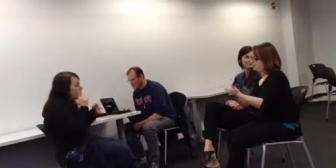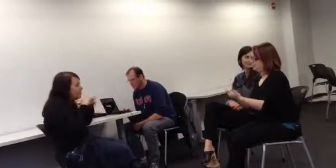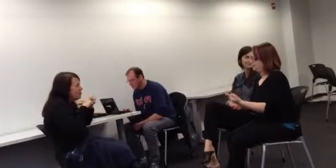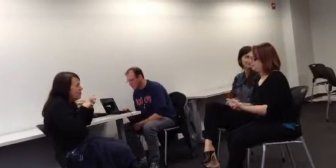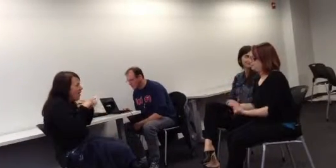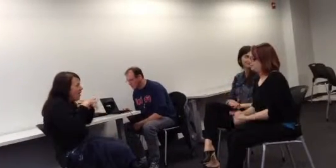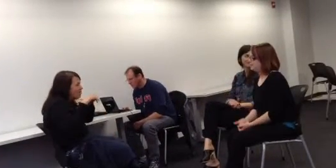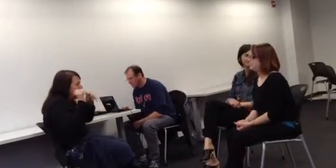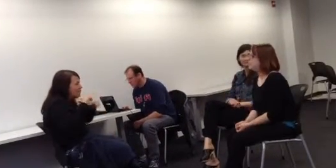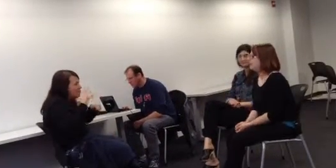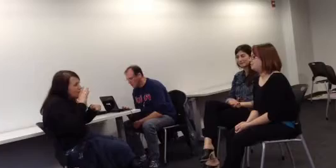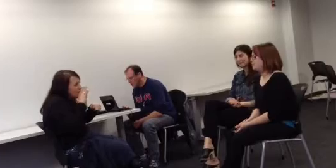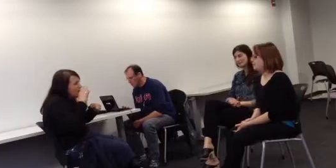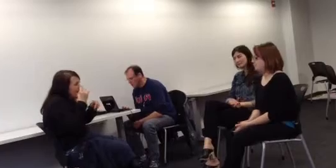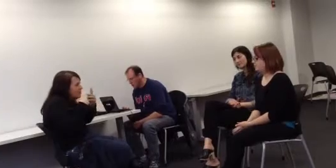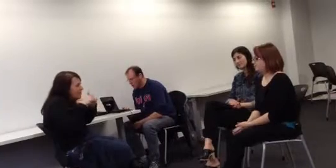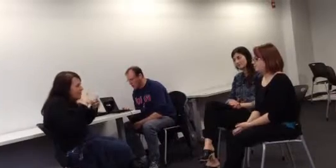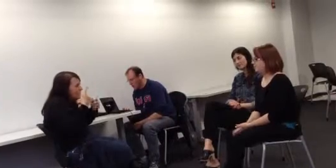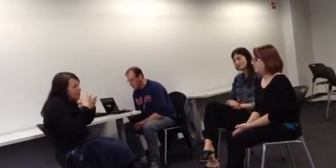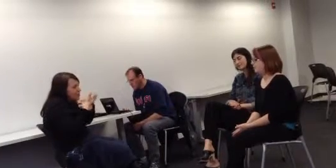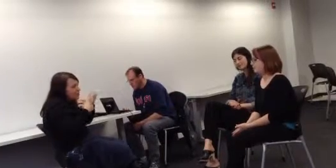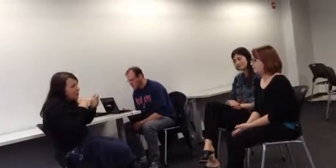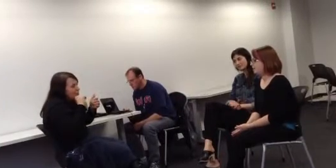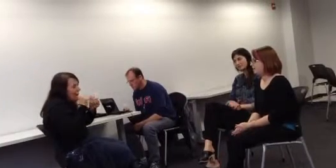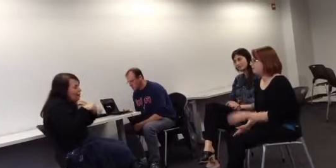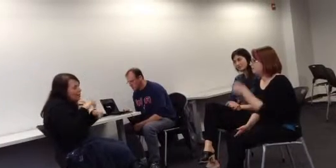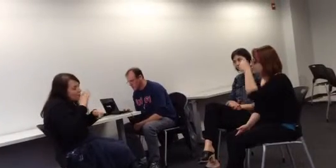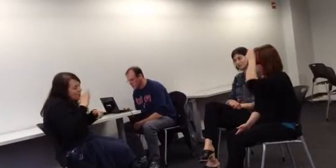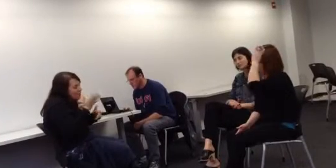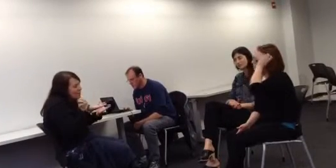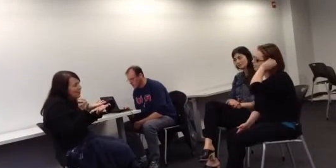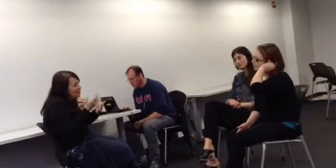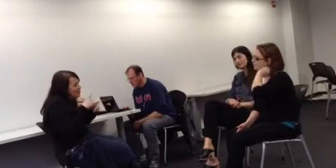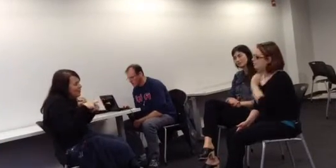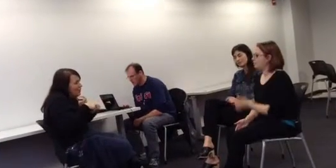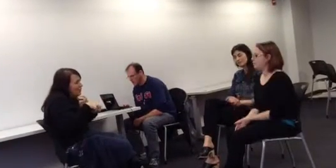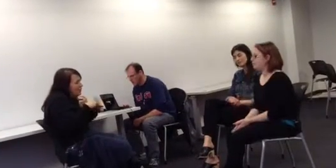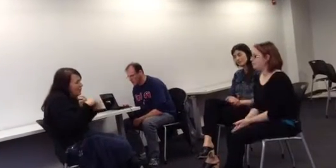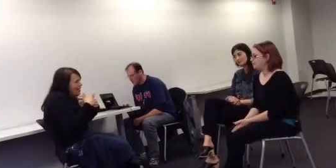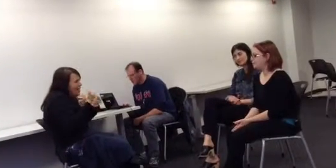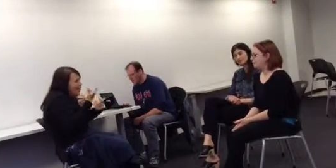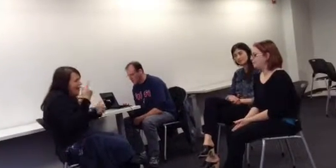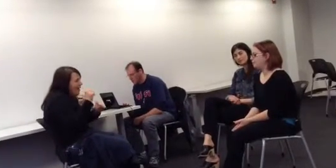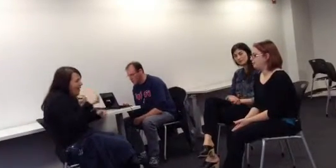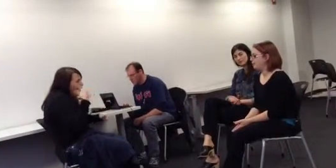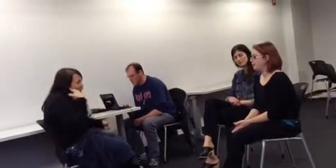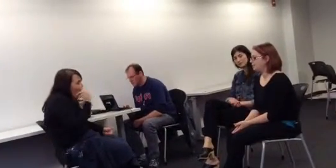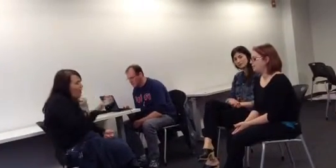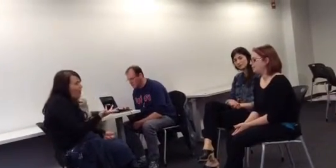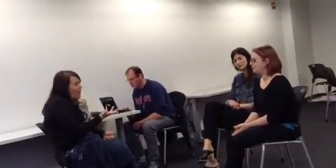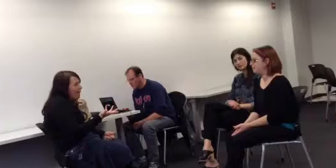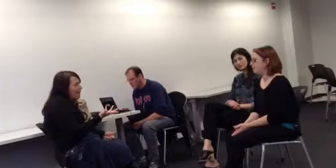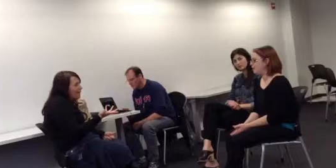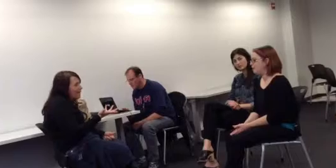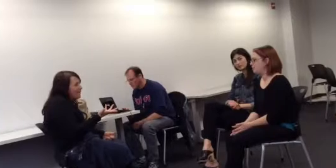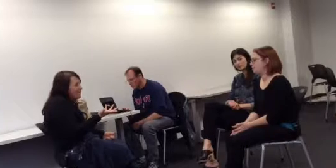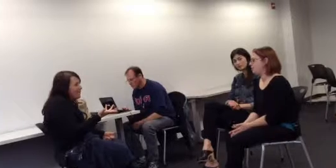today? It depends on the person. It depends on where it is. Oh. Some people don't talk, so it depends how much they can